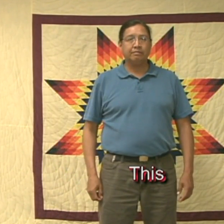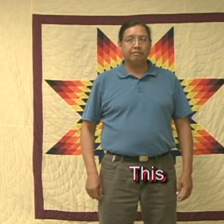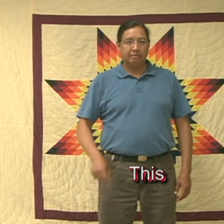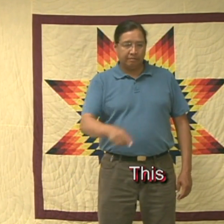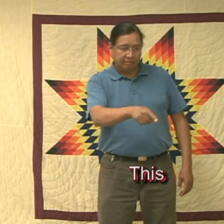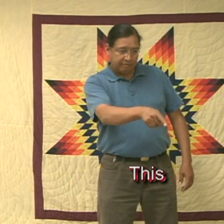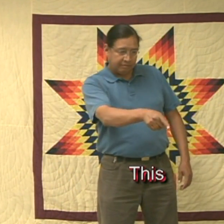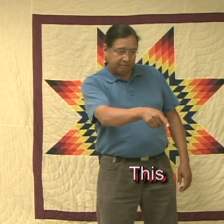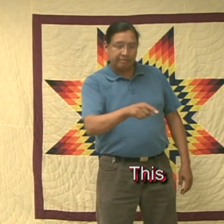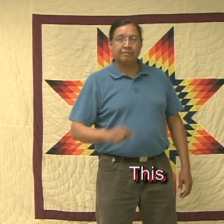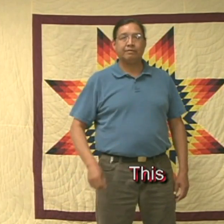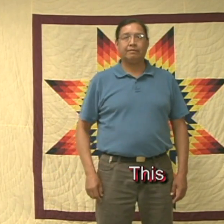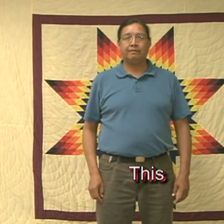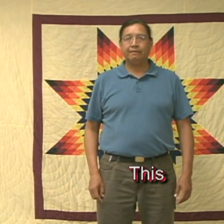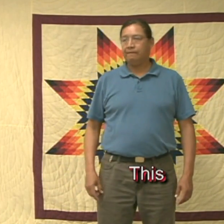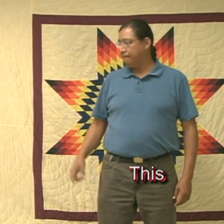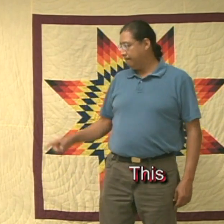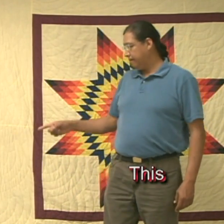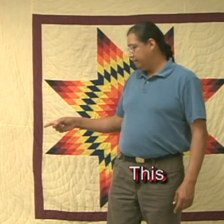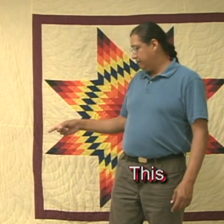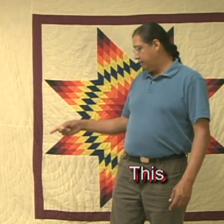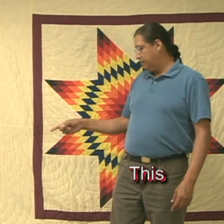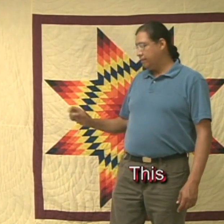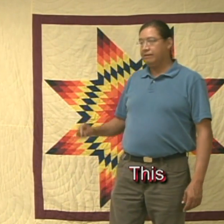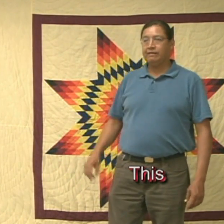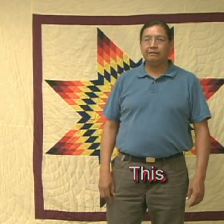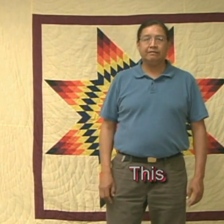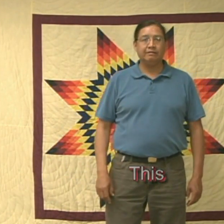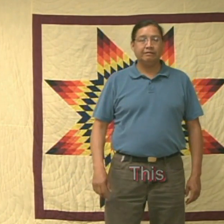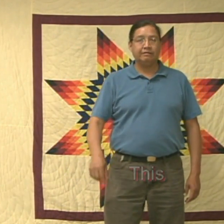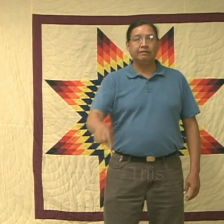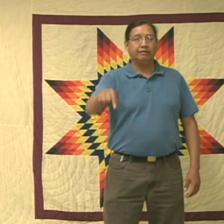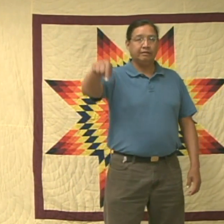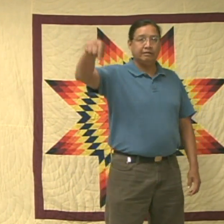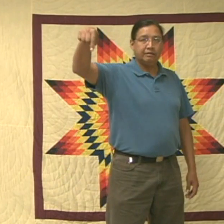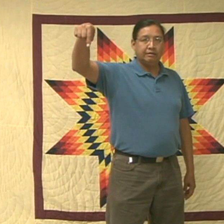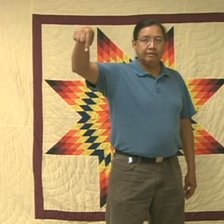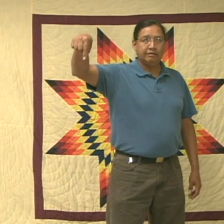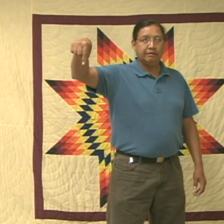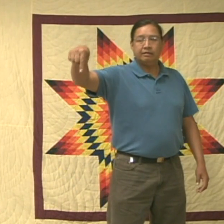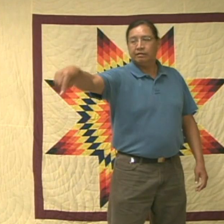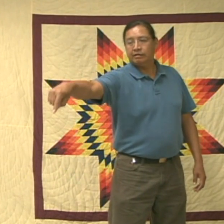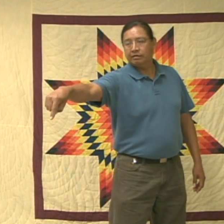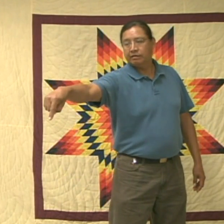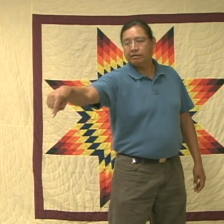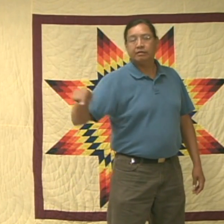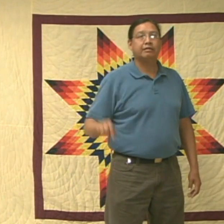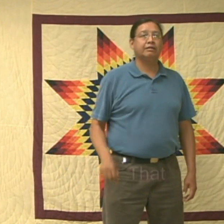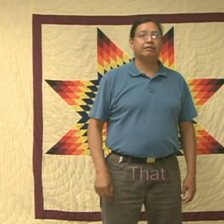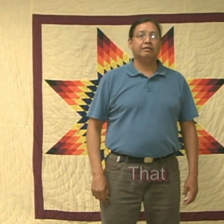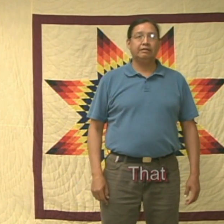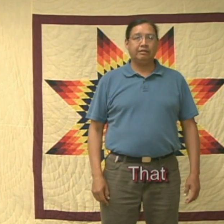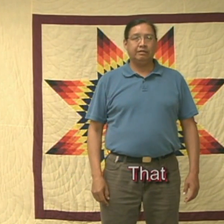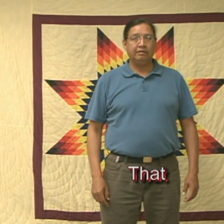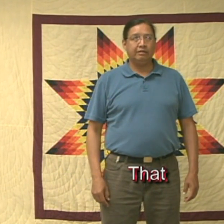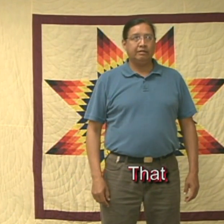De. De. this.